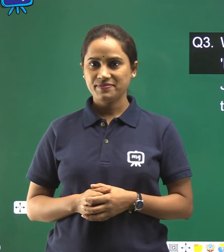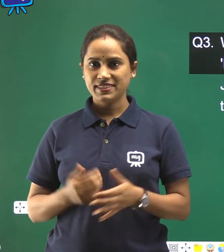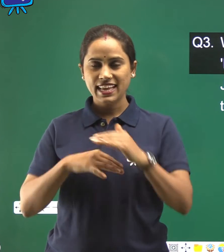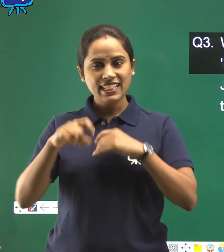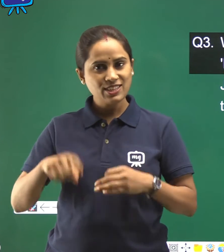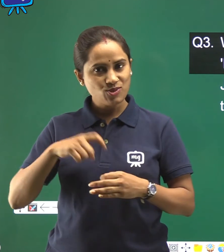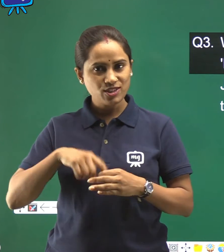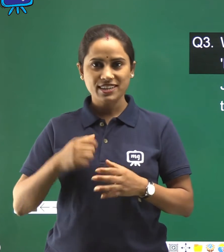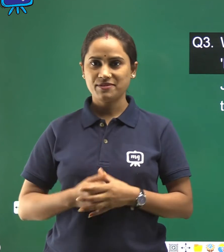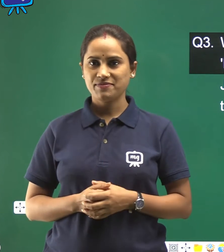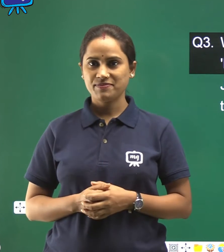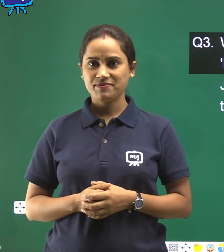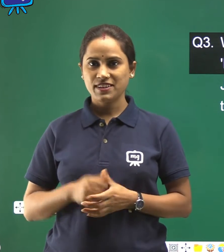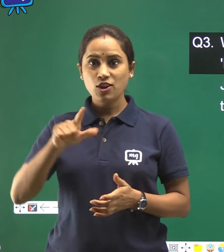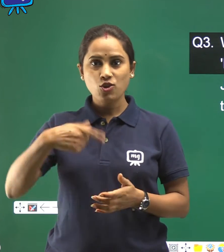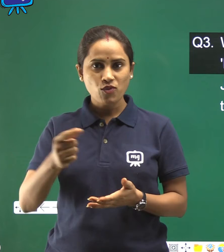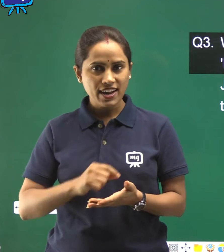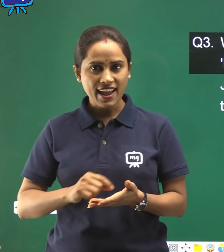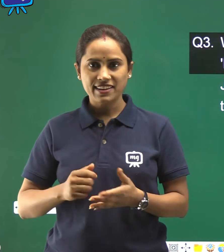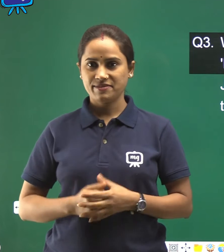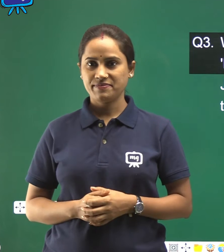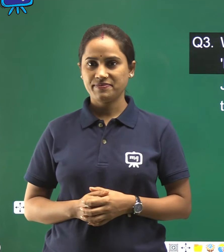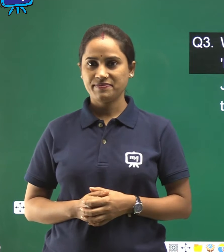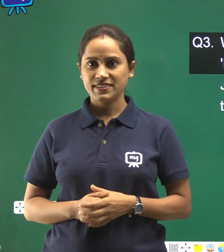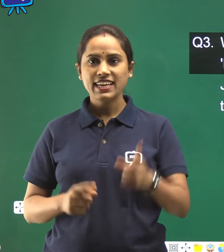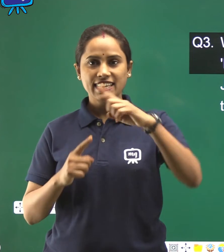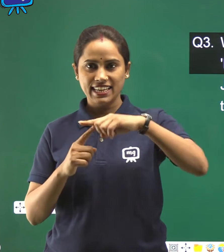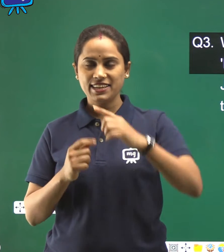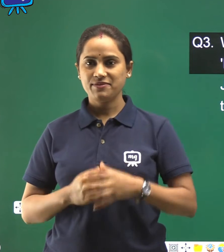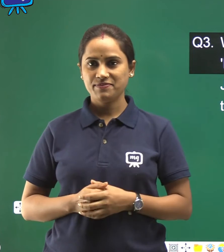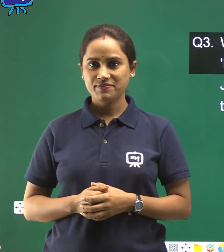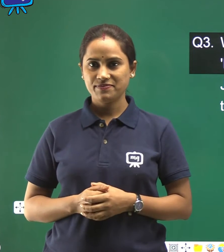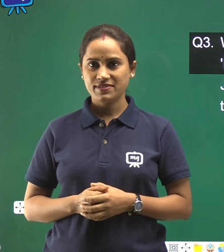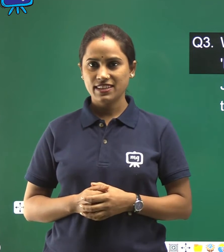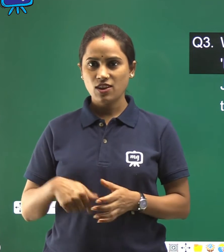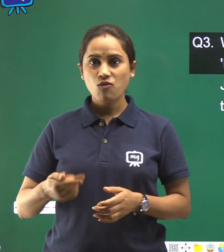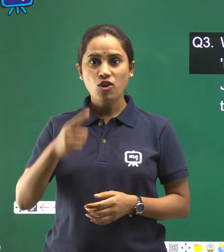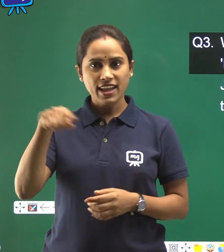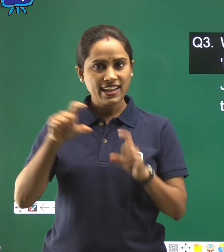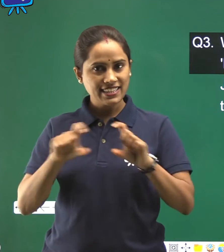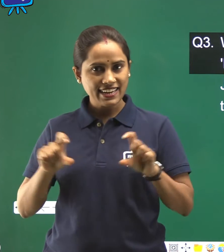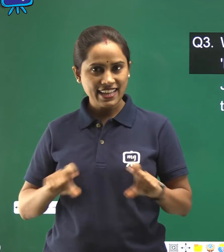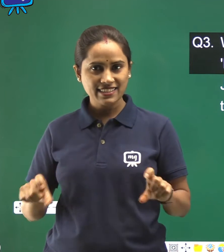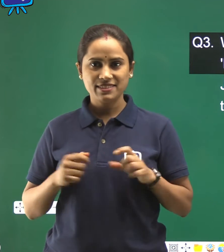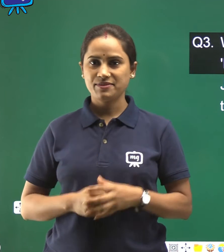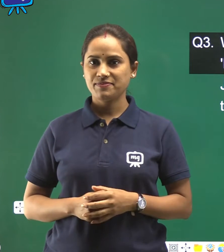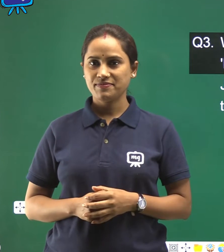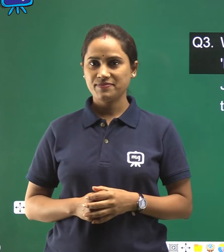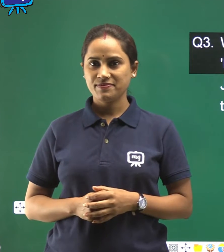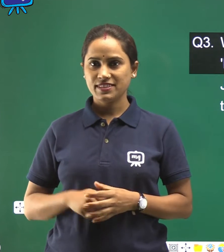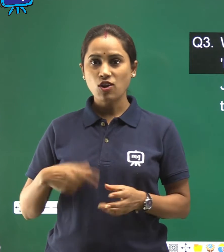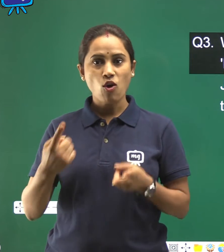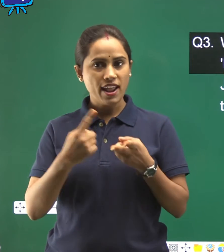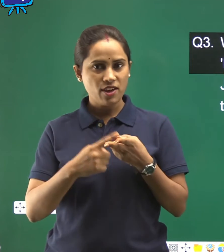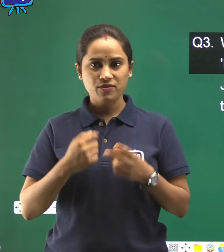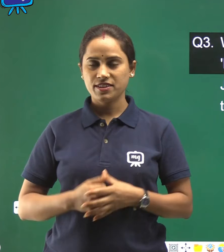In this question, you will write T for correct sentence